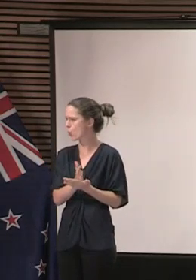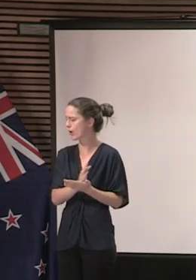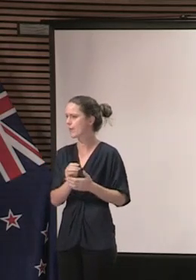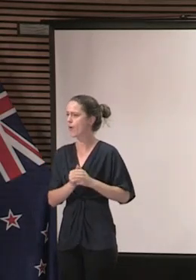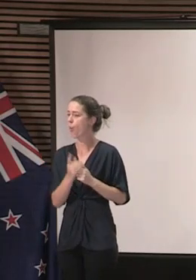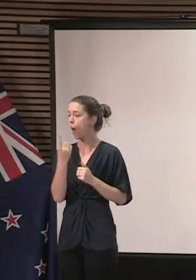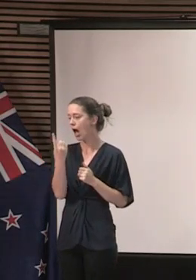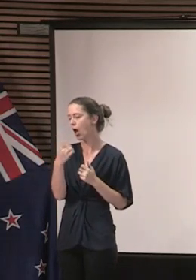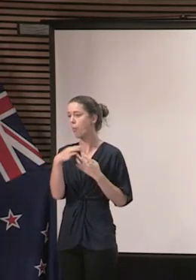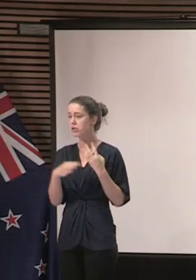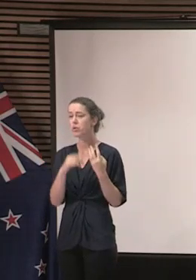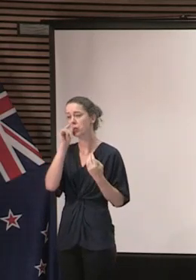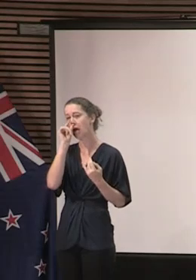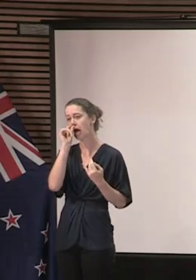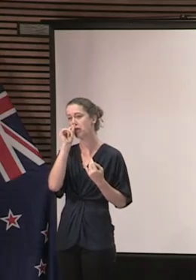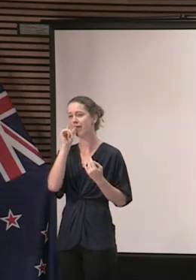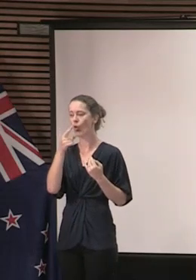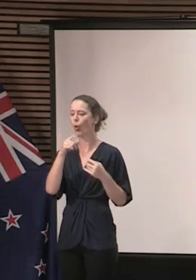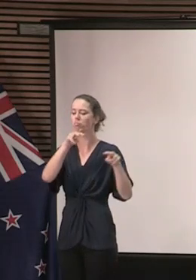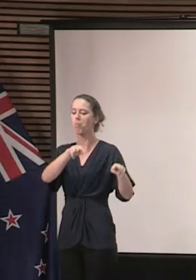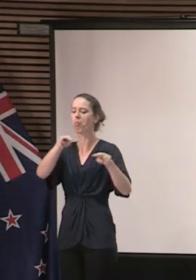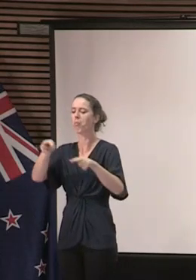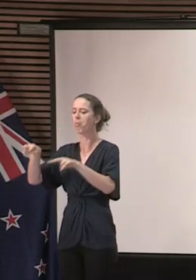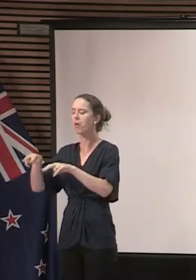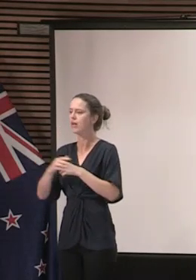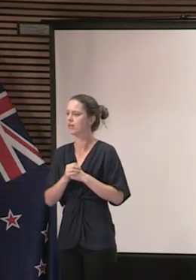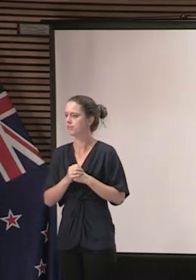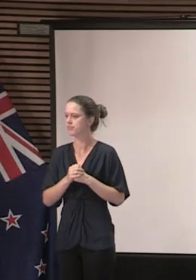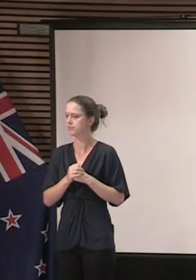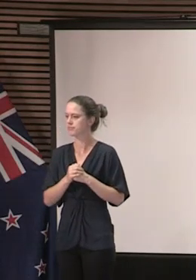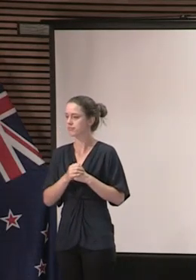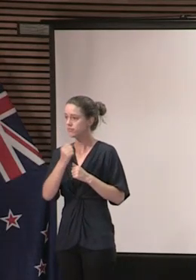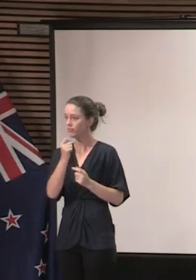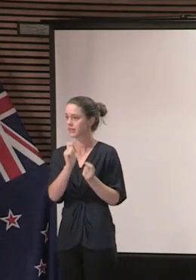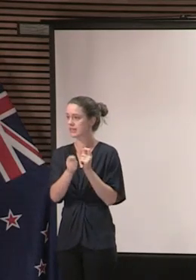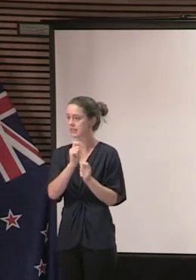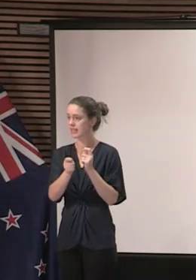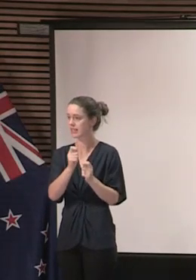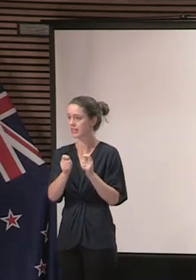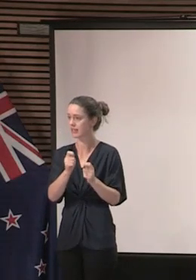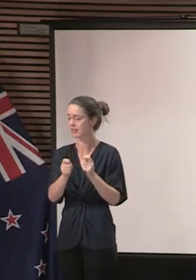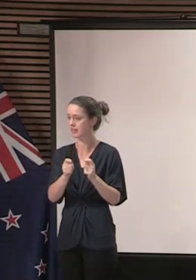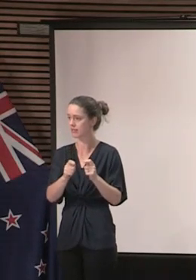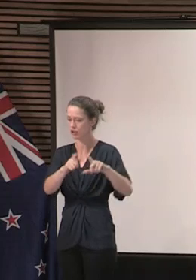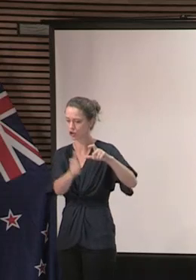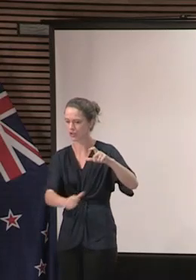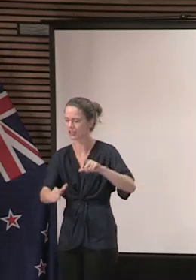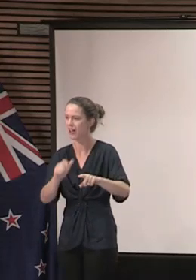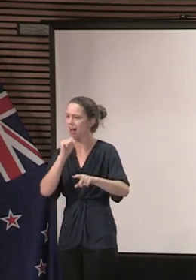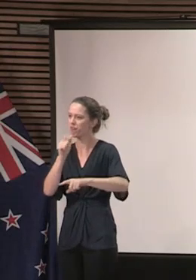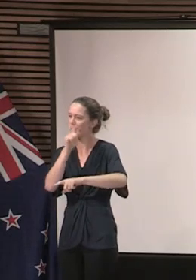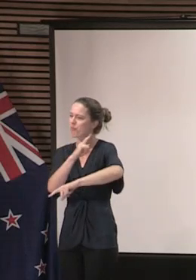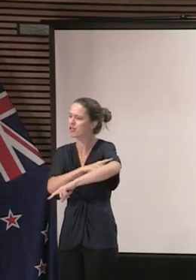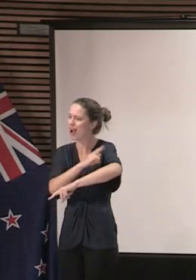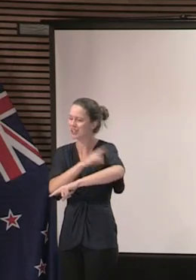one of the options that you can use as overall surveillance. For example, you'll know that there is testing of sewage done for illicit drugs to